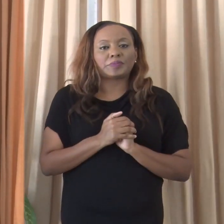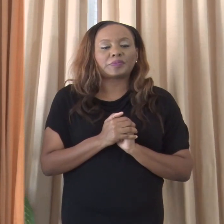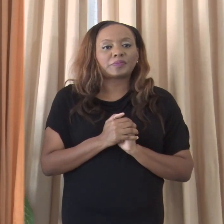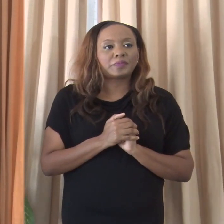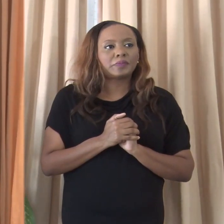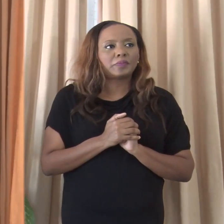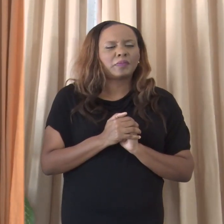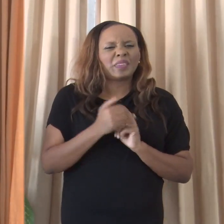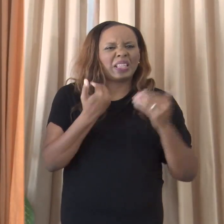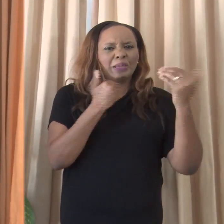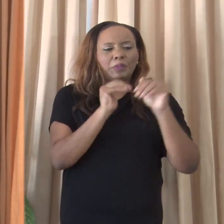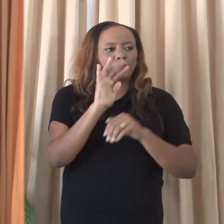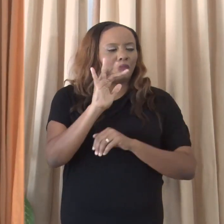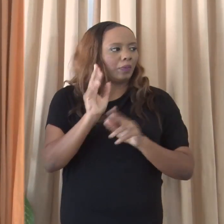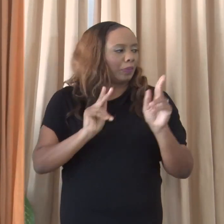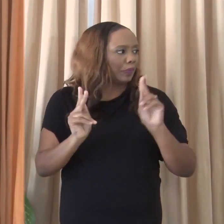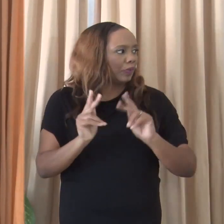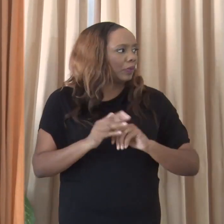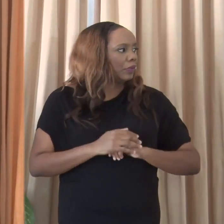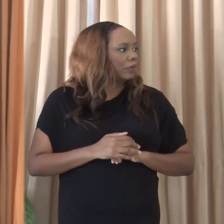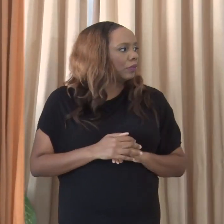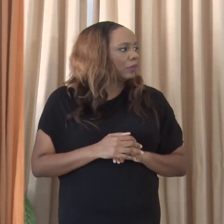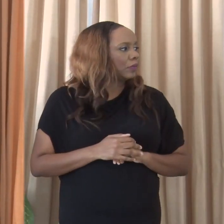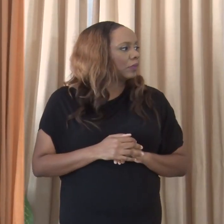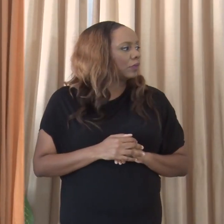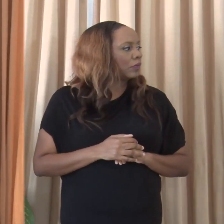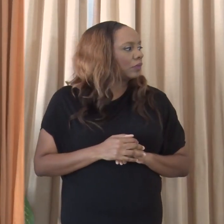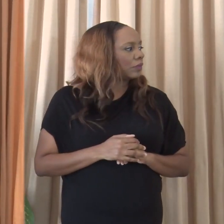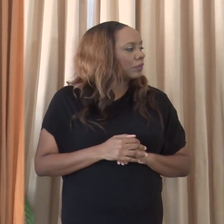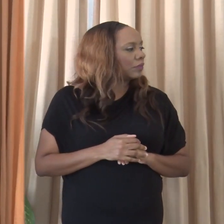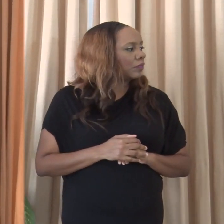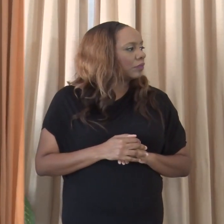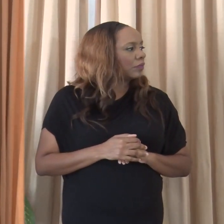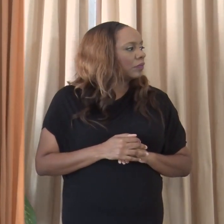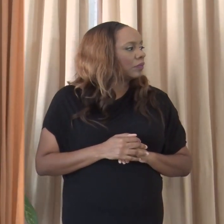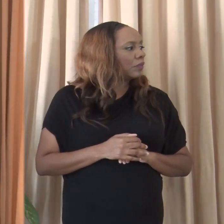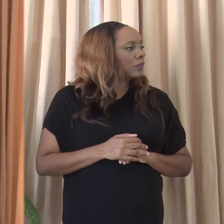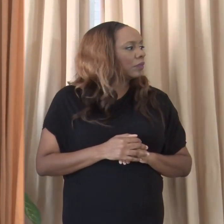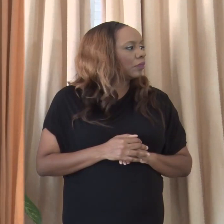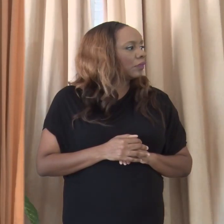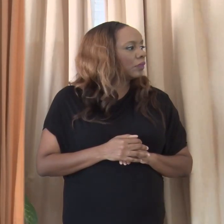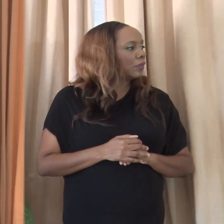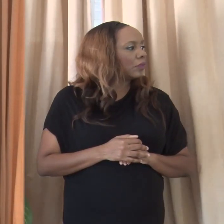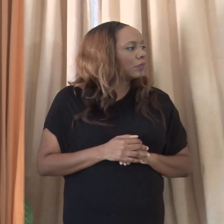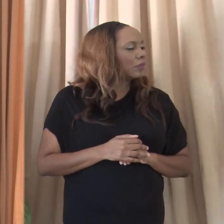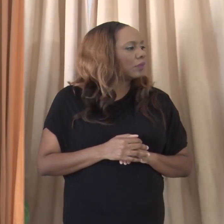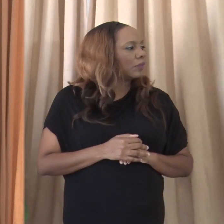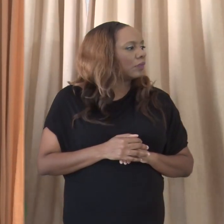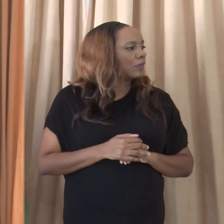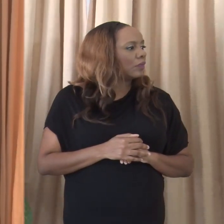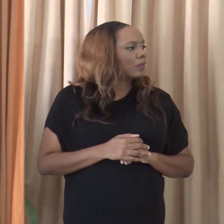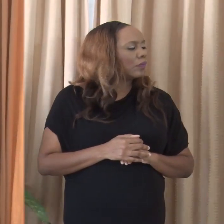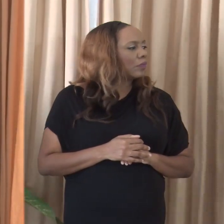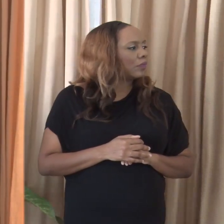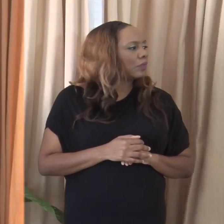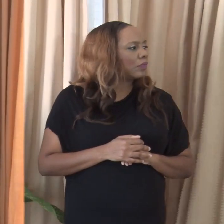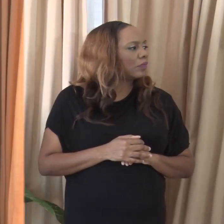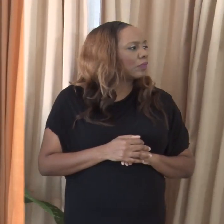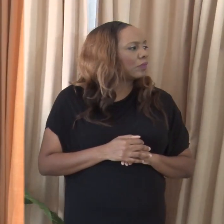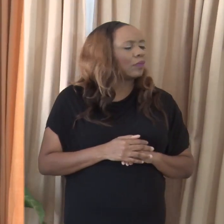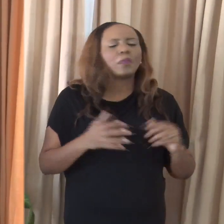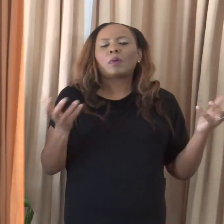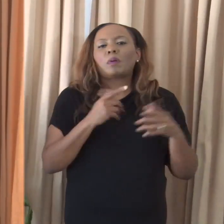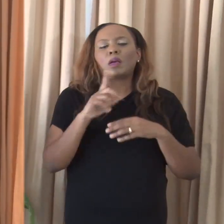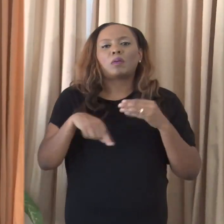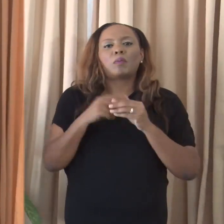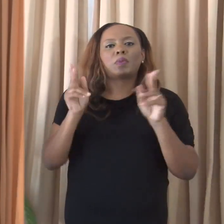How advisable, or what is the position then regarding staycation with the local population, given